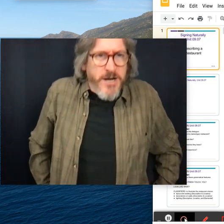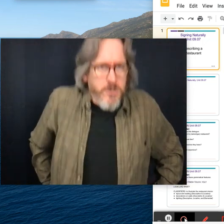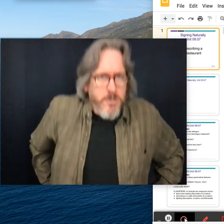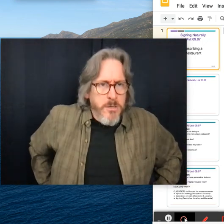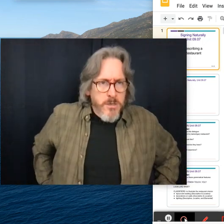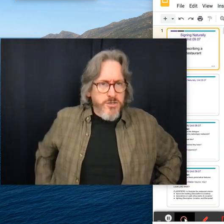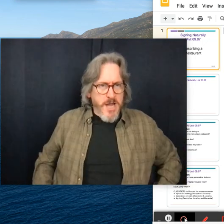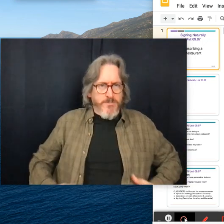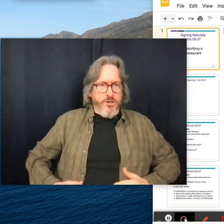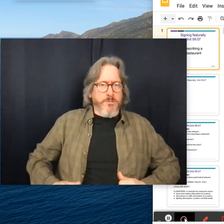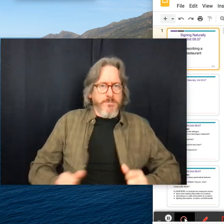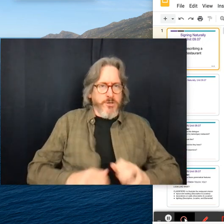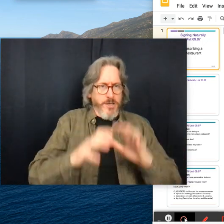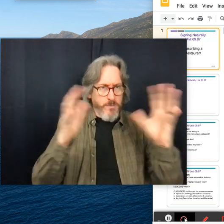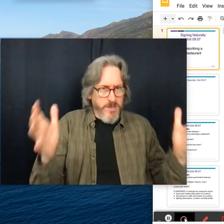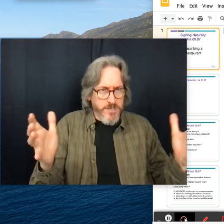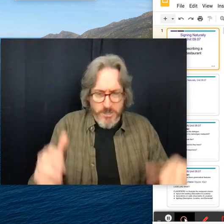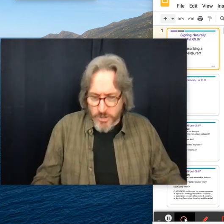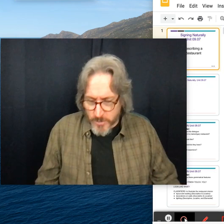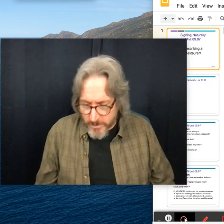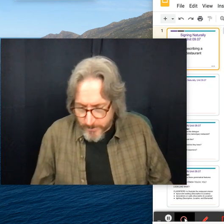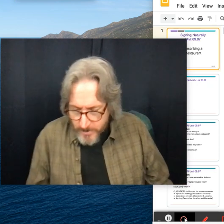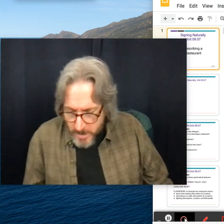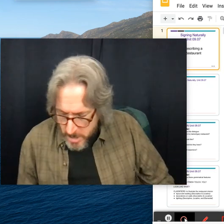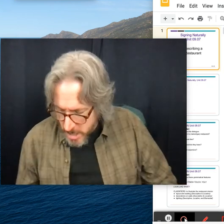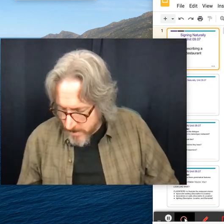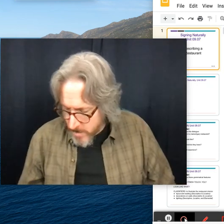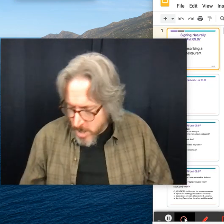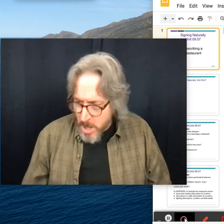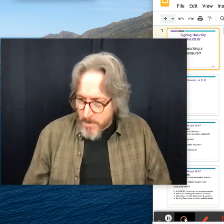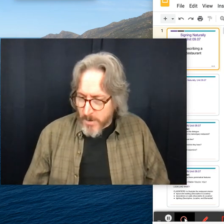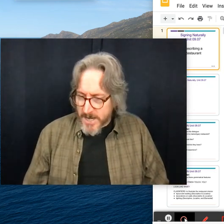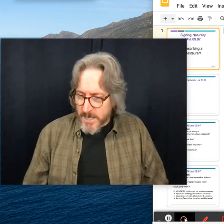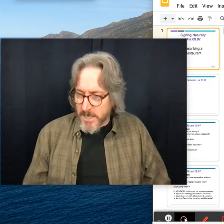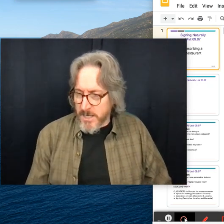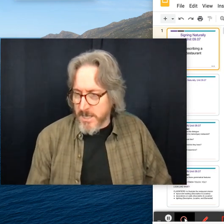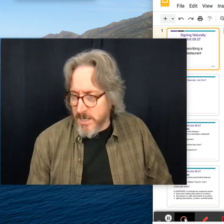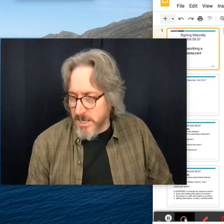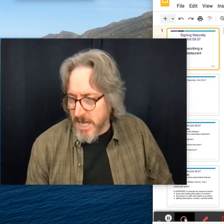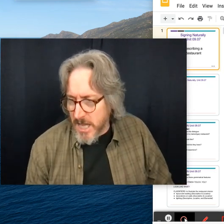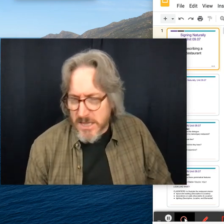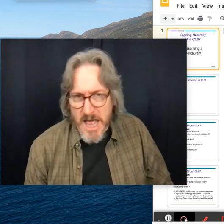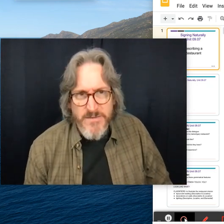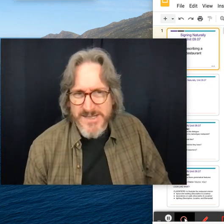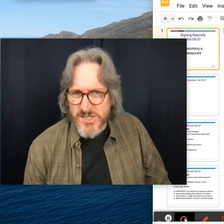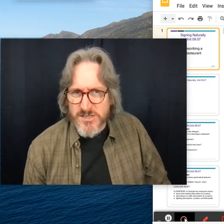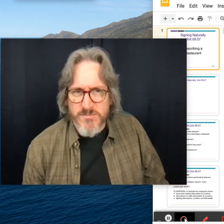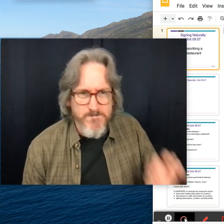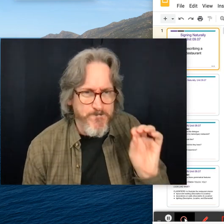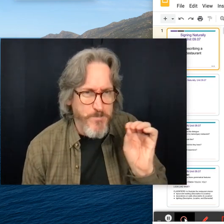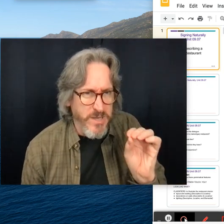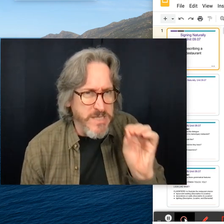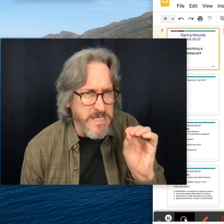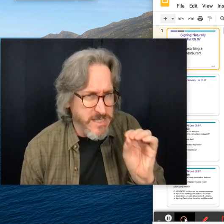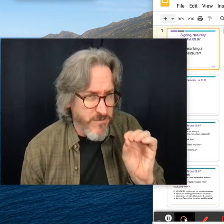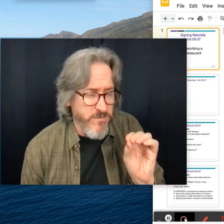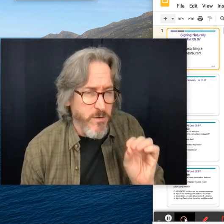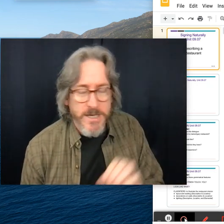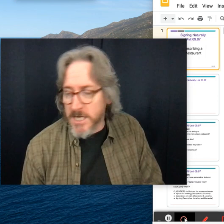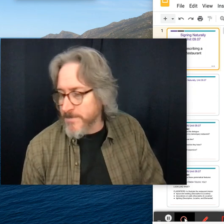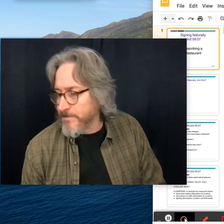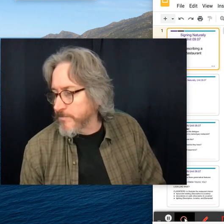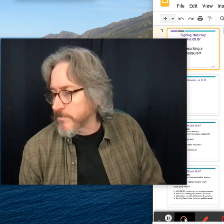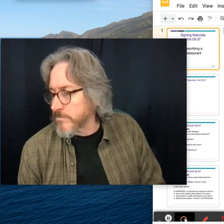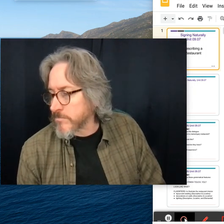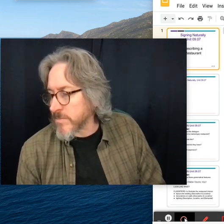the entire chapter, or the entire unit, but a lot of it's built on stuff we've